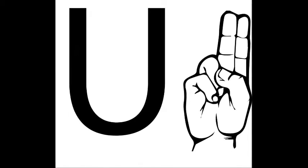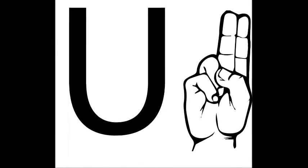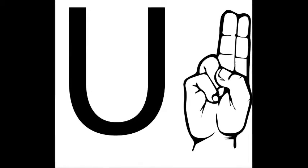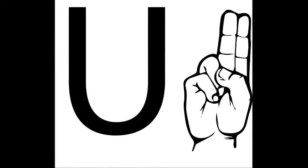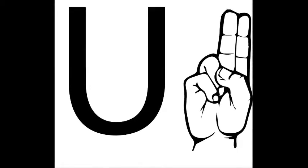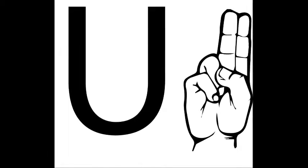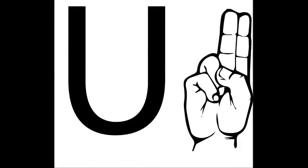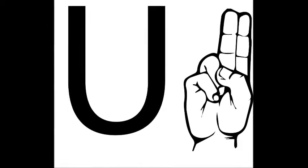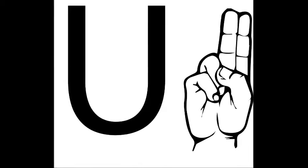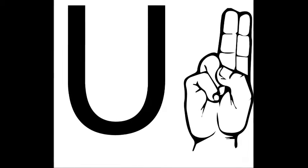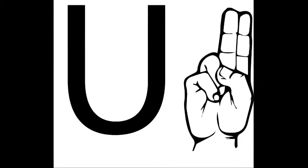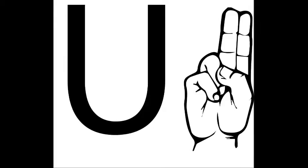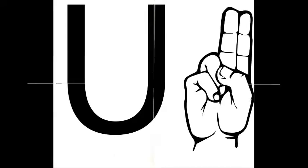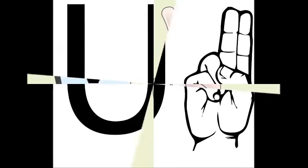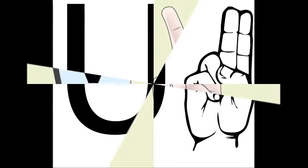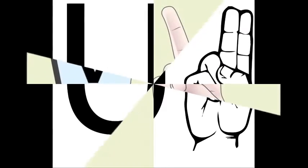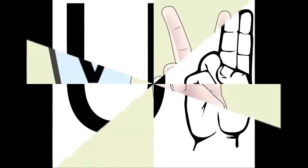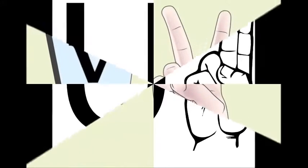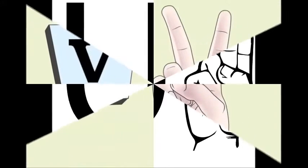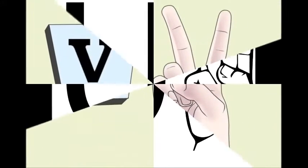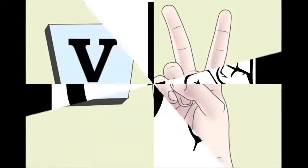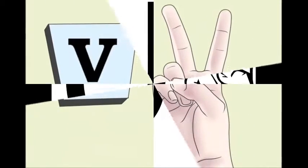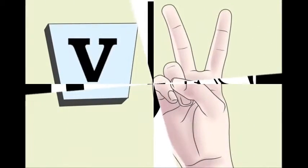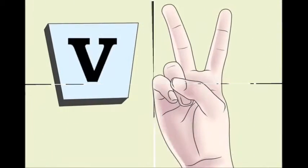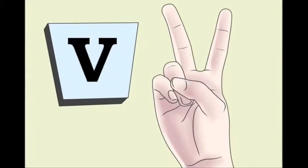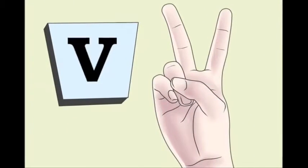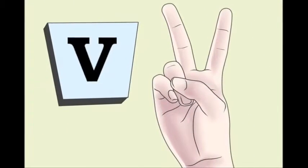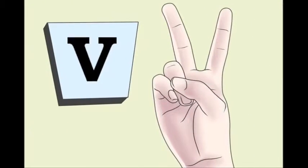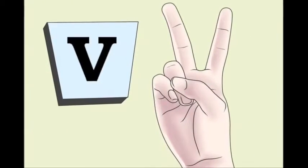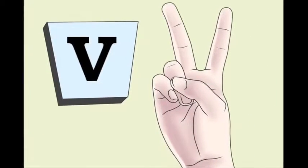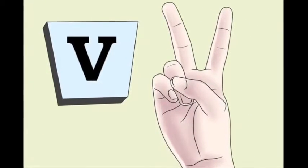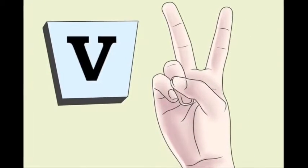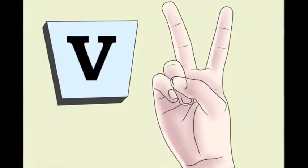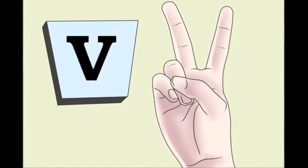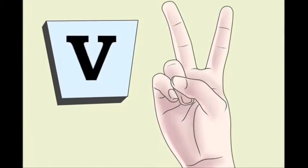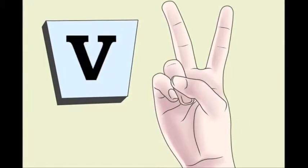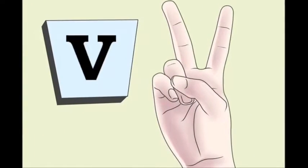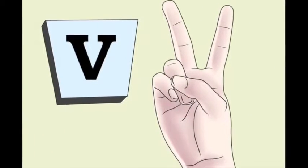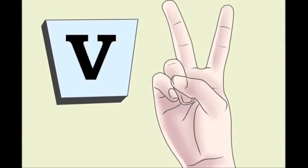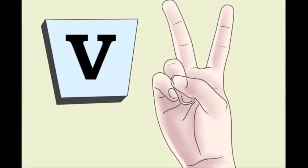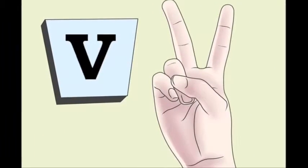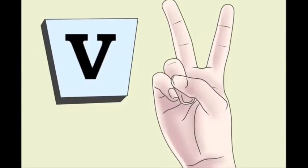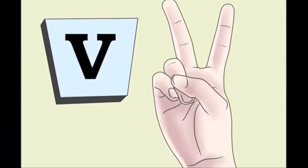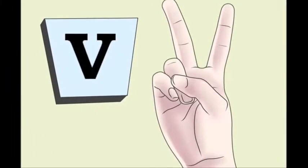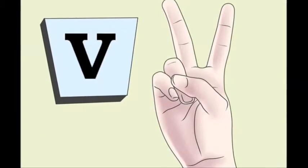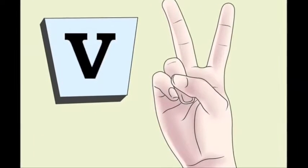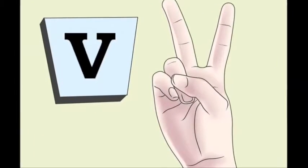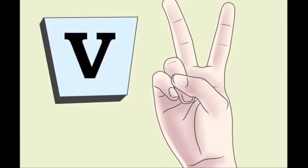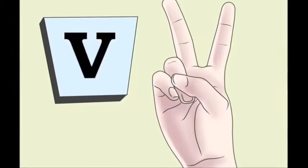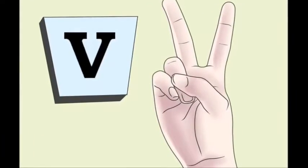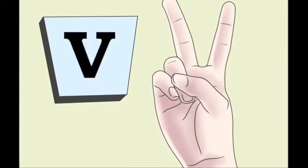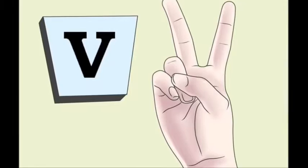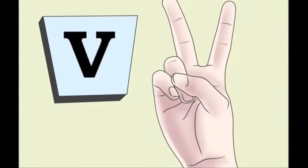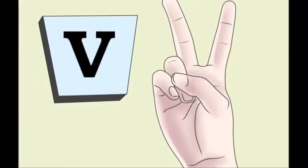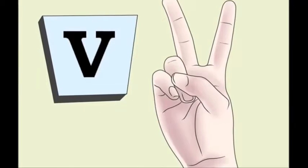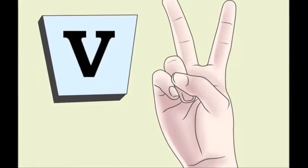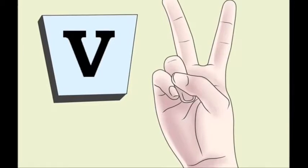the repetition of the signal T, dragging the letters likely to the side can also indicate repetition.